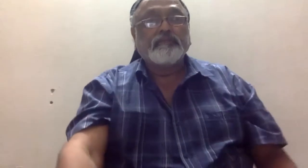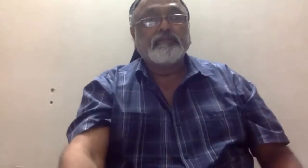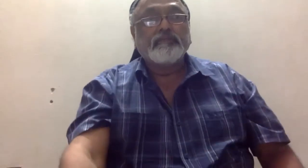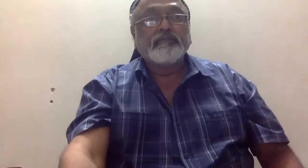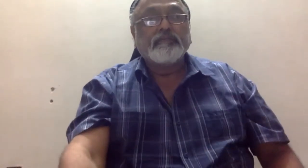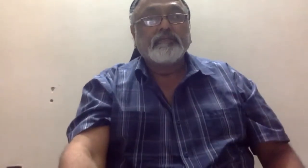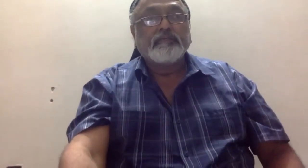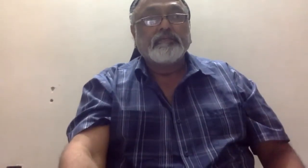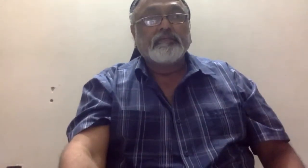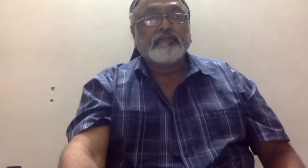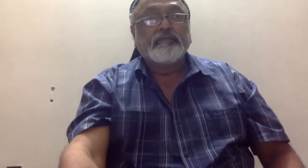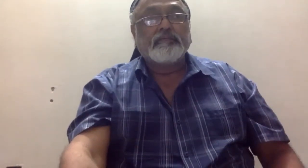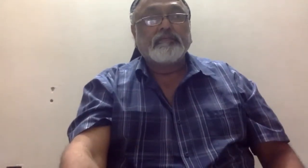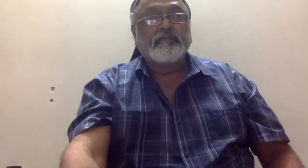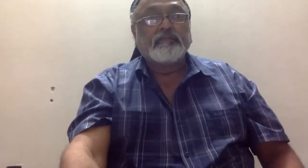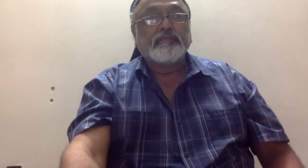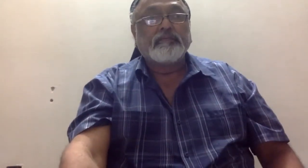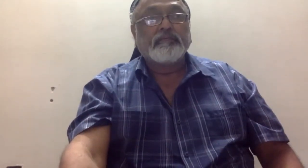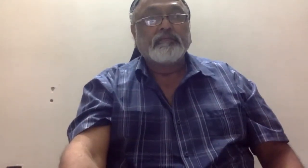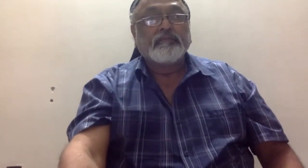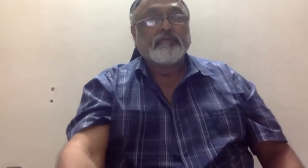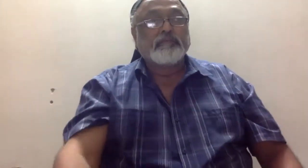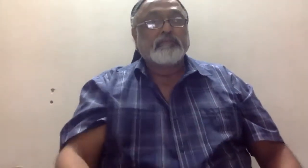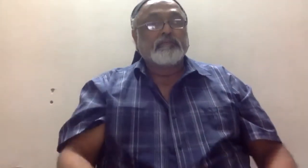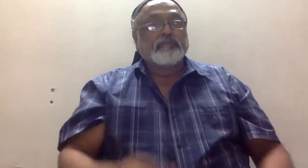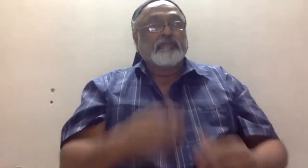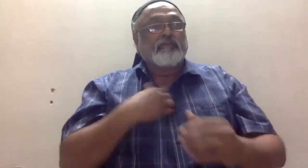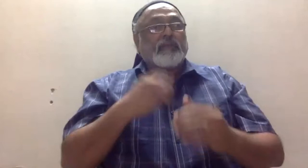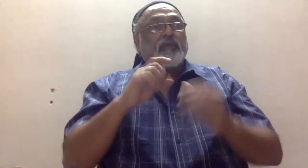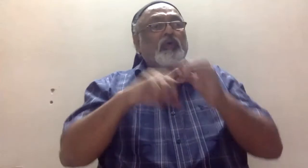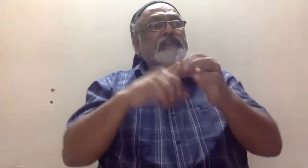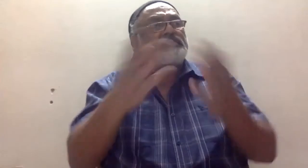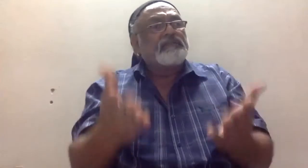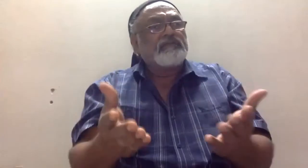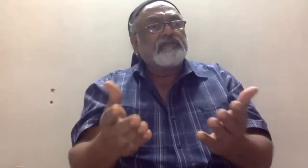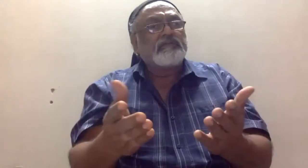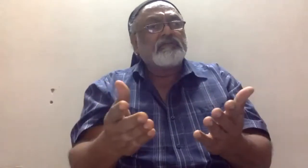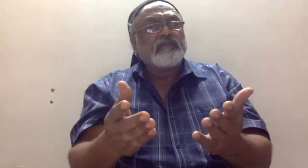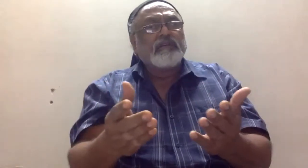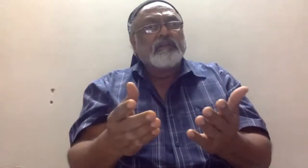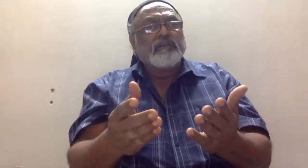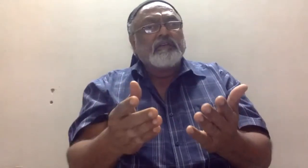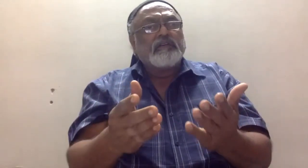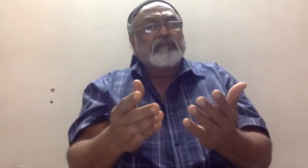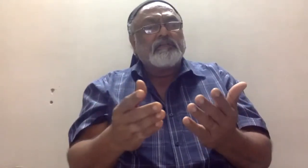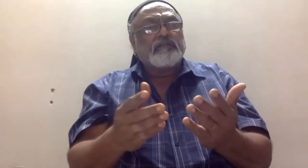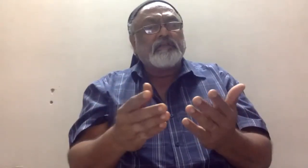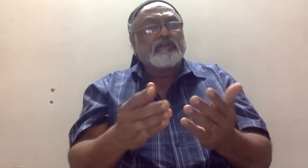Sir, yeah. I had a question. Mm-hmm. I was wondering, do